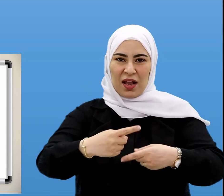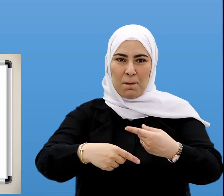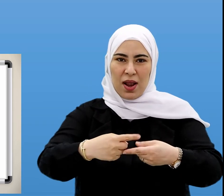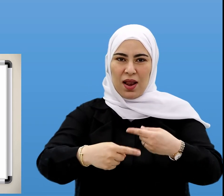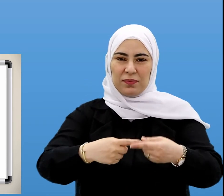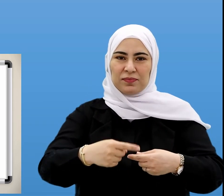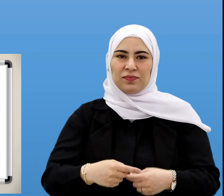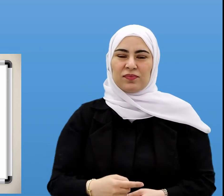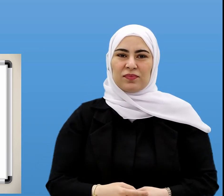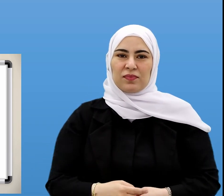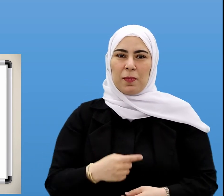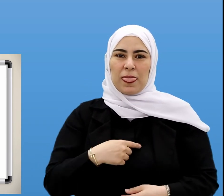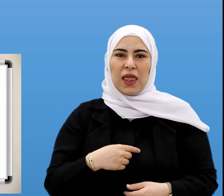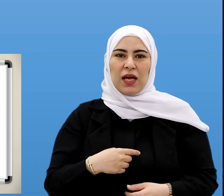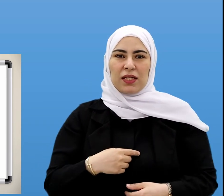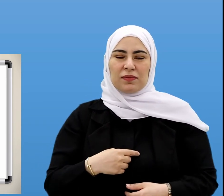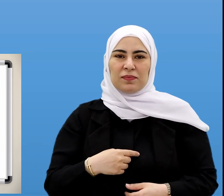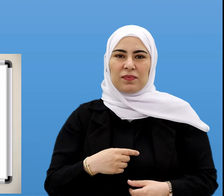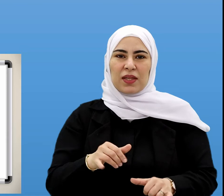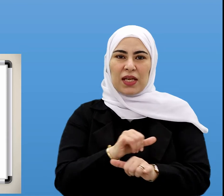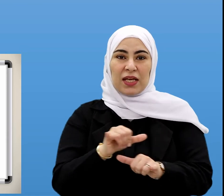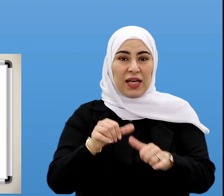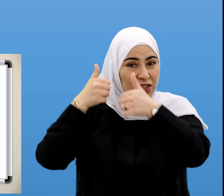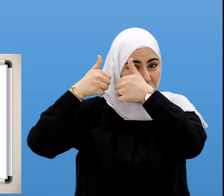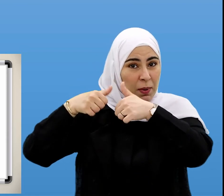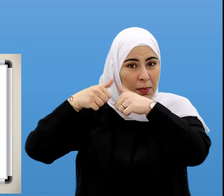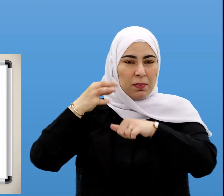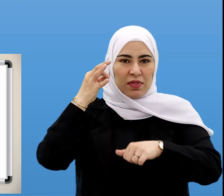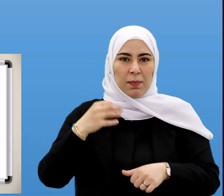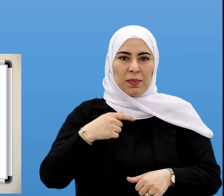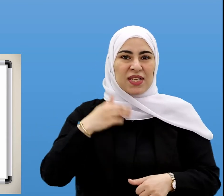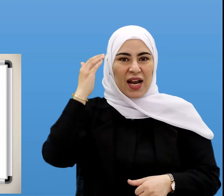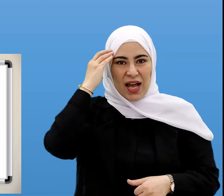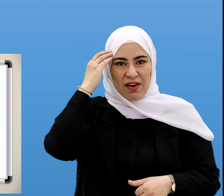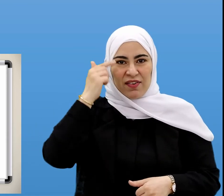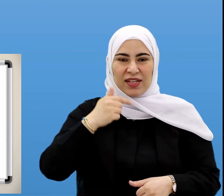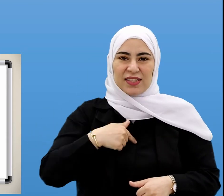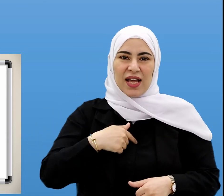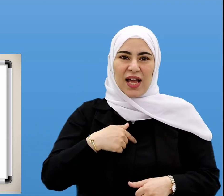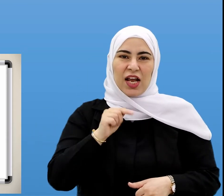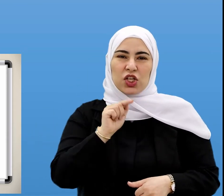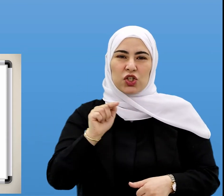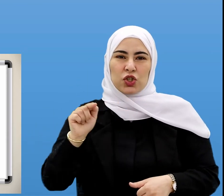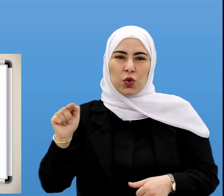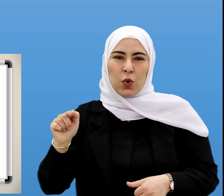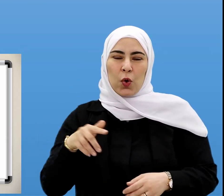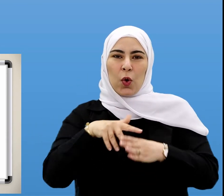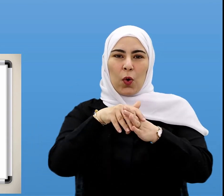I can't remember exactly, but I know that I can or could ride when I was only 6 years